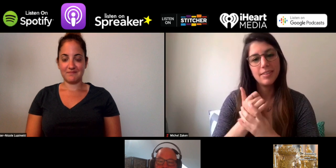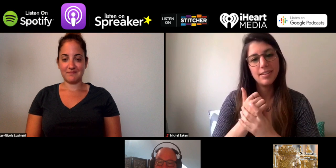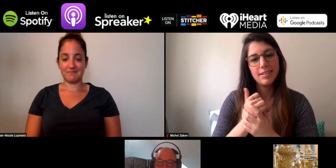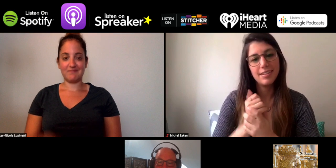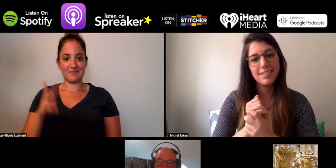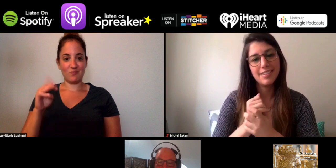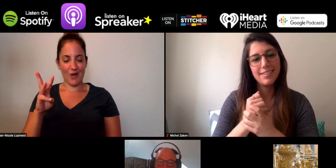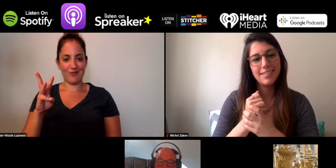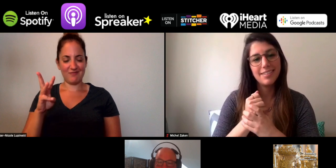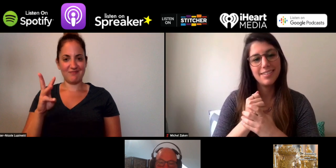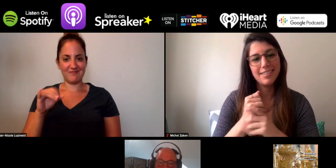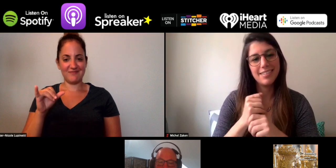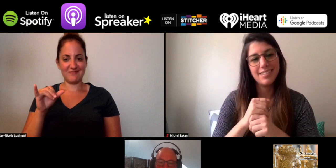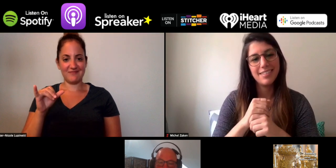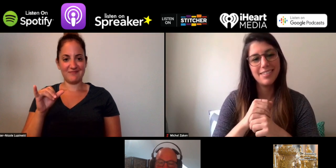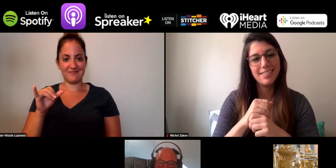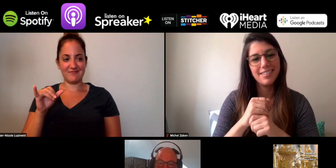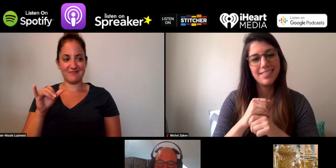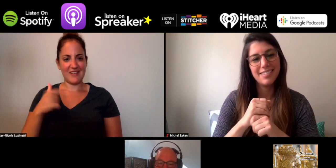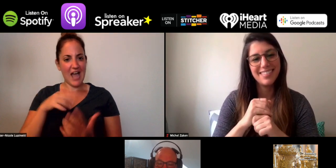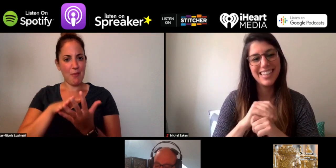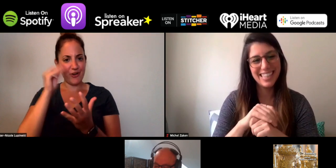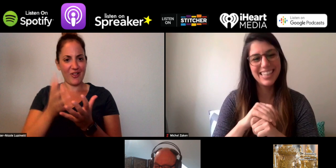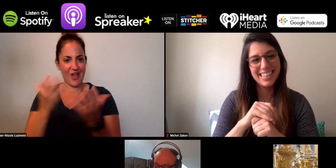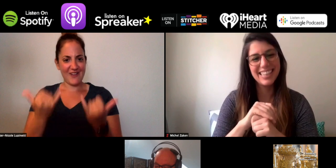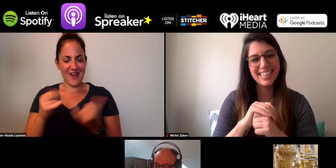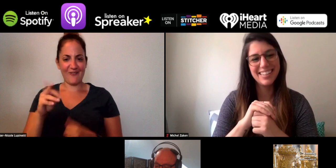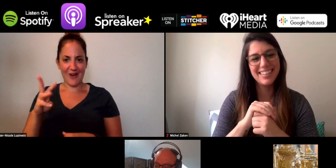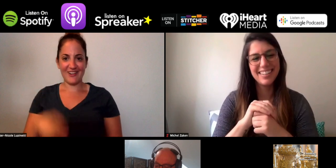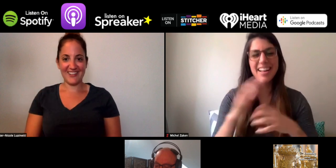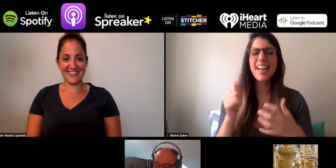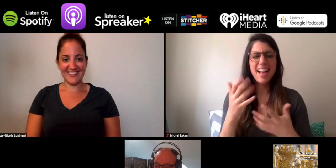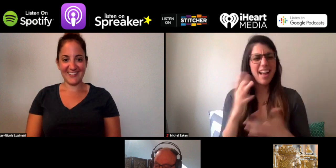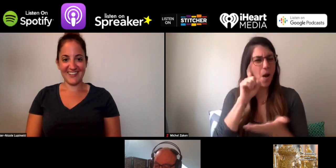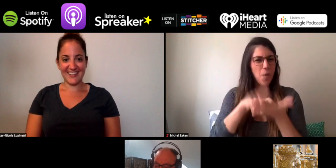Wow, that is, I'm learning a lot.